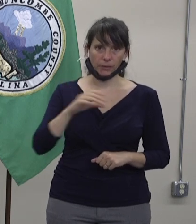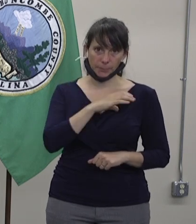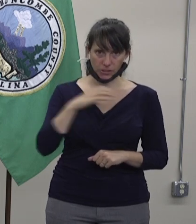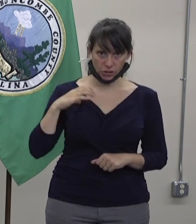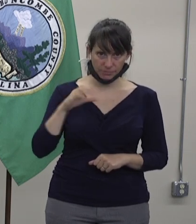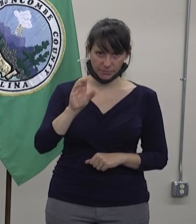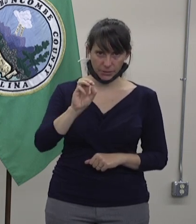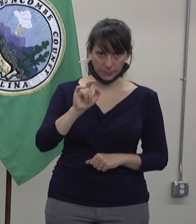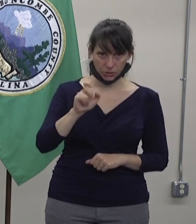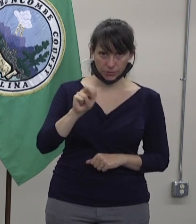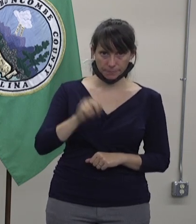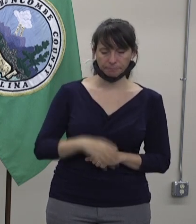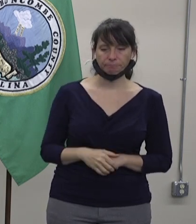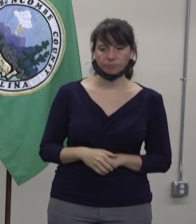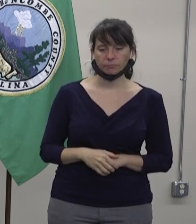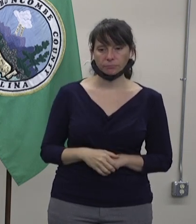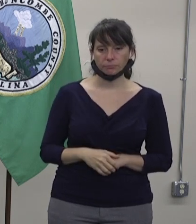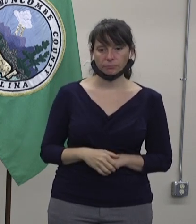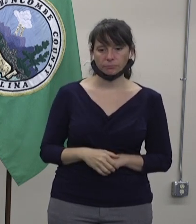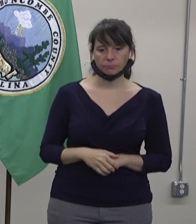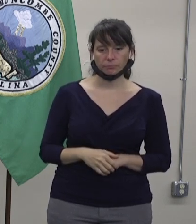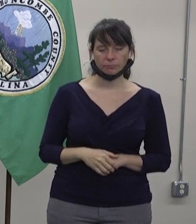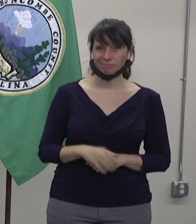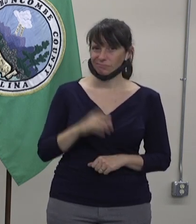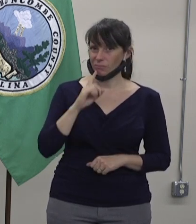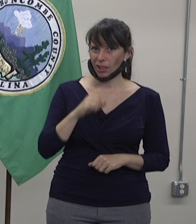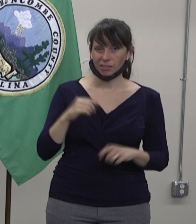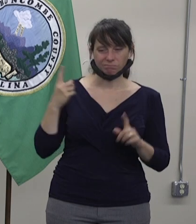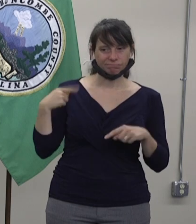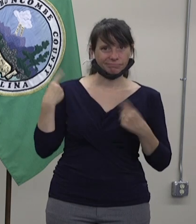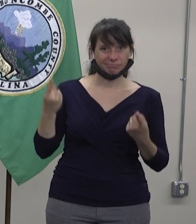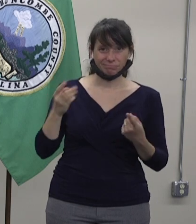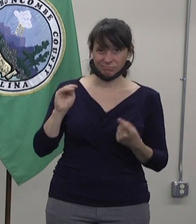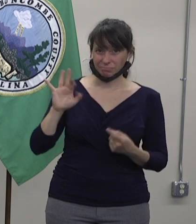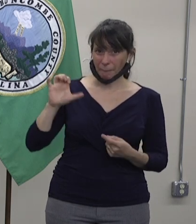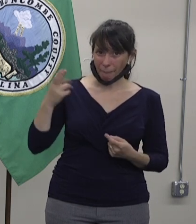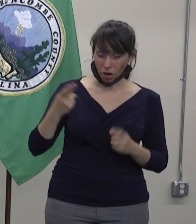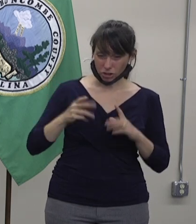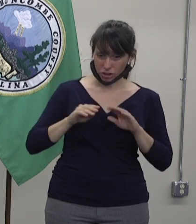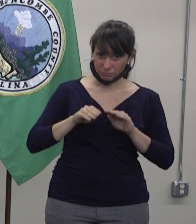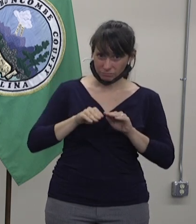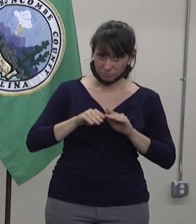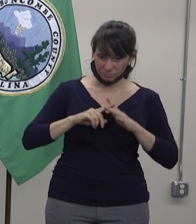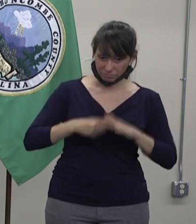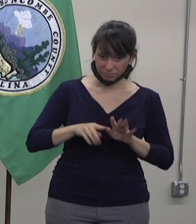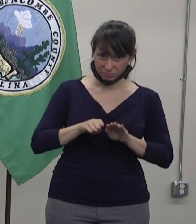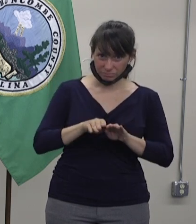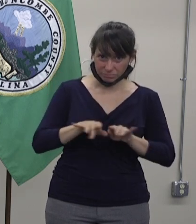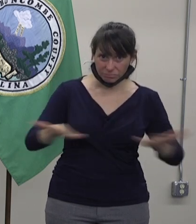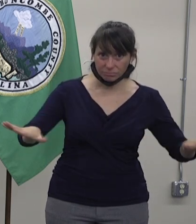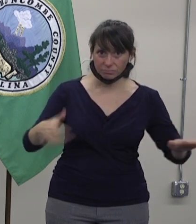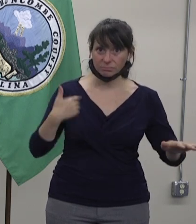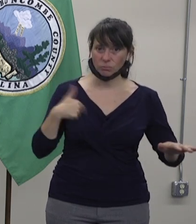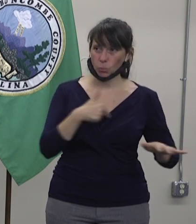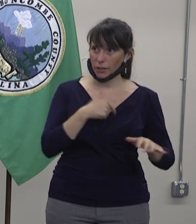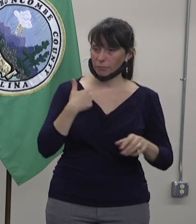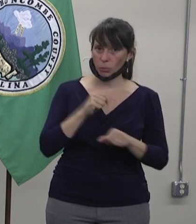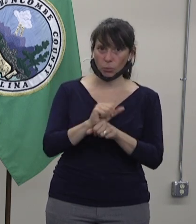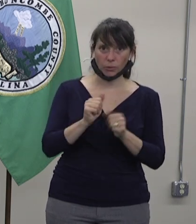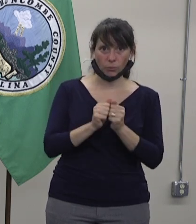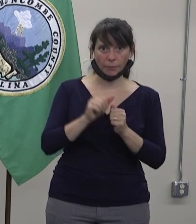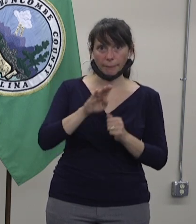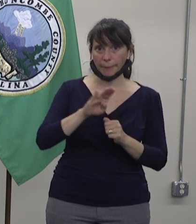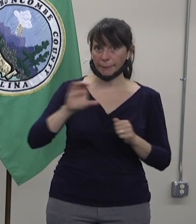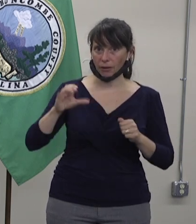Throughout this pandemic, we have sought guidance from our county health officials to inform decision-making on